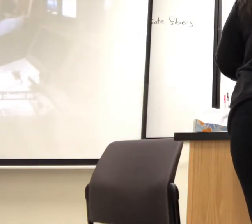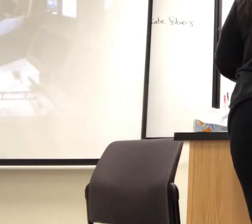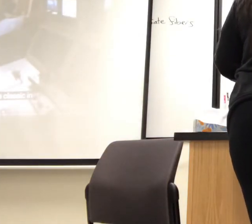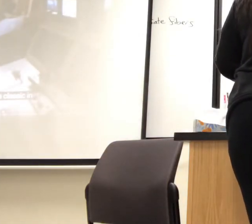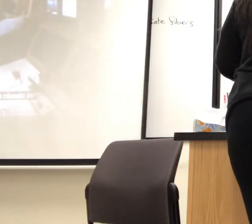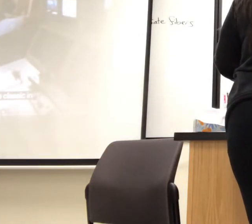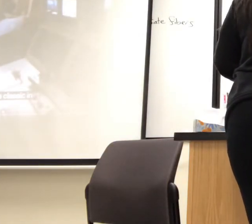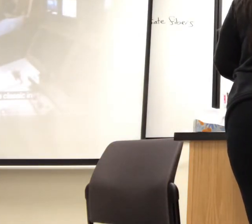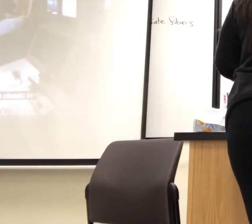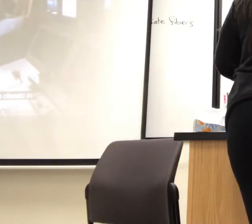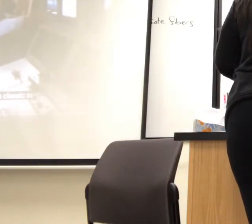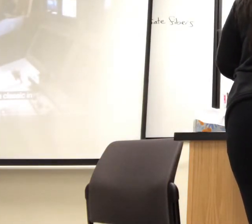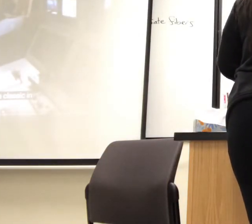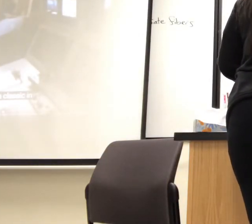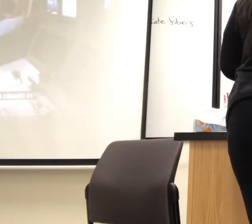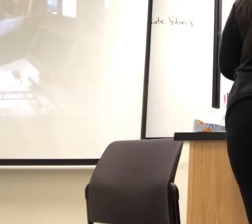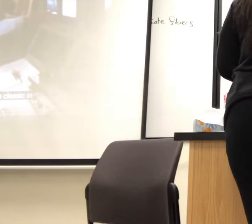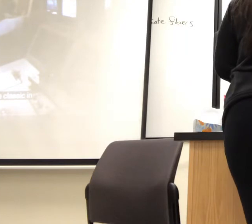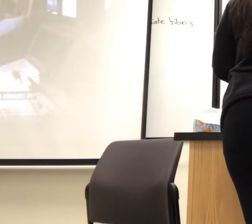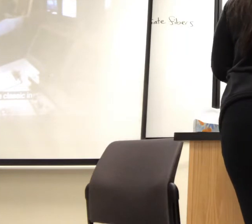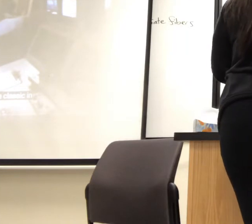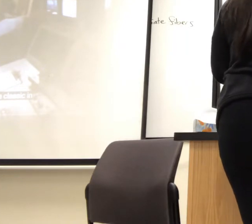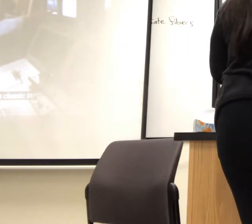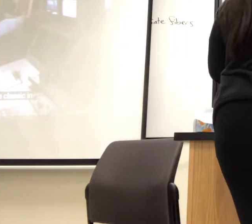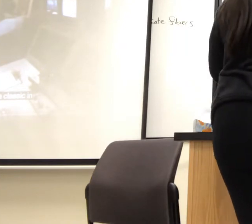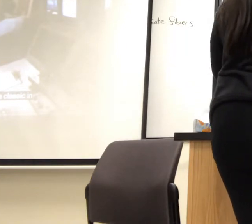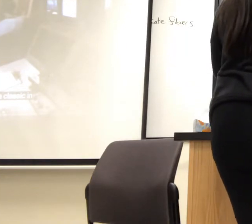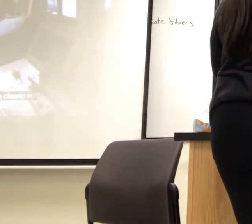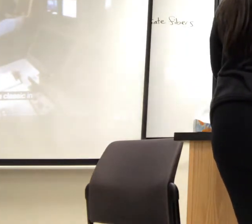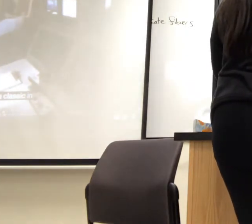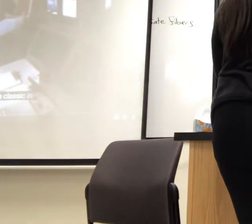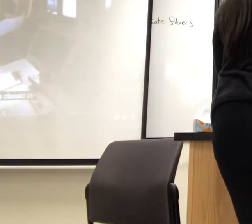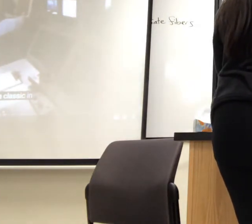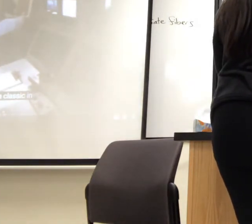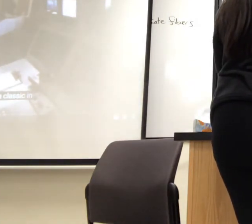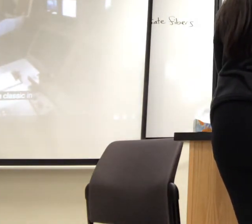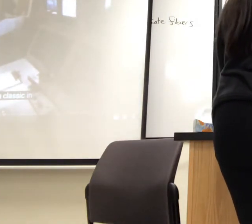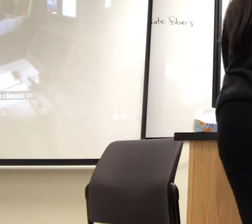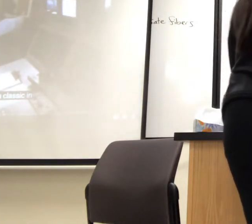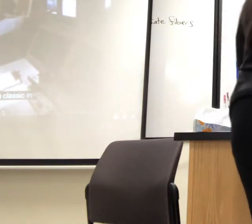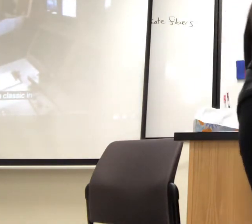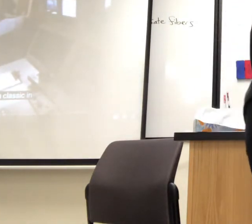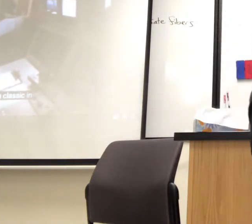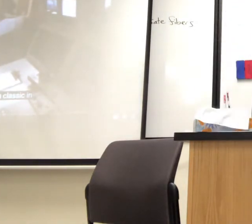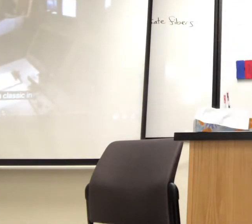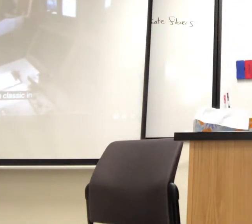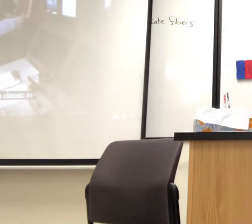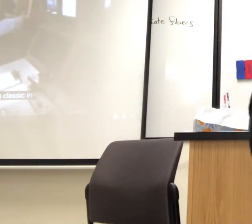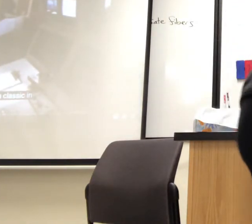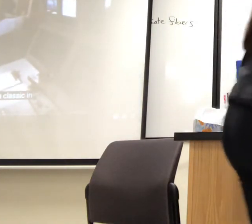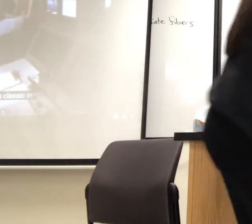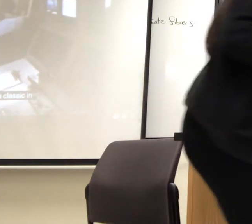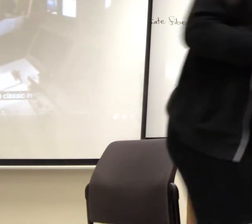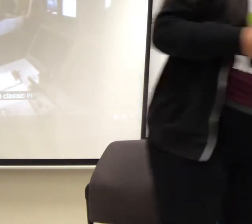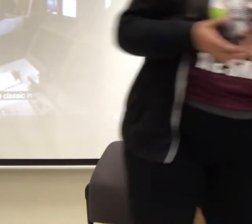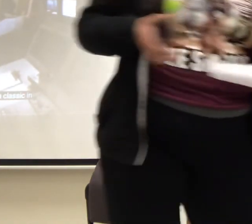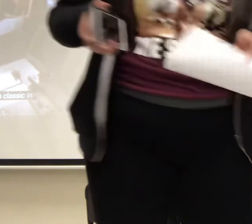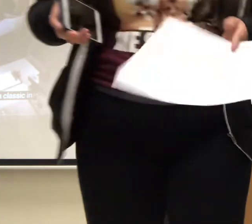We'll take care of it now, so next semester we'll make sure that it's not just students, but it should be good. Thank